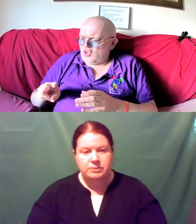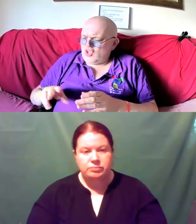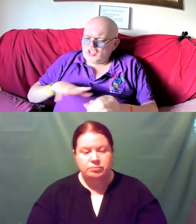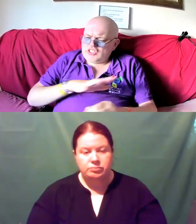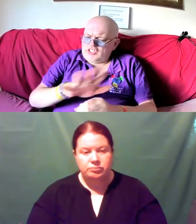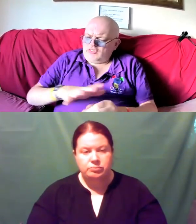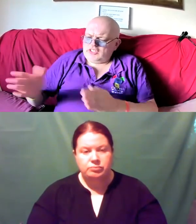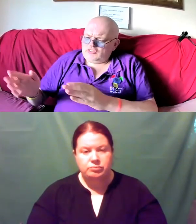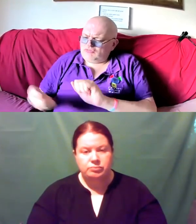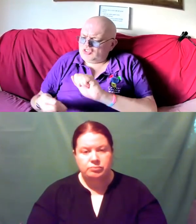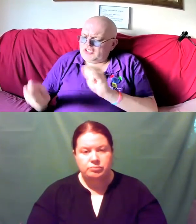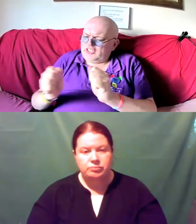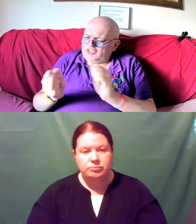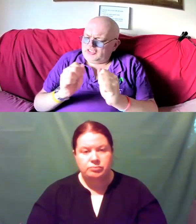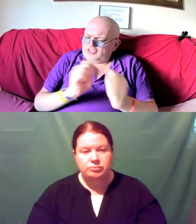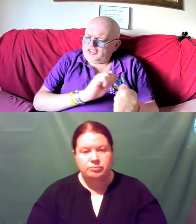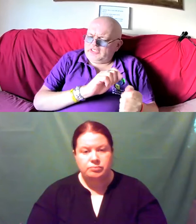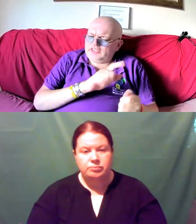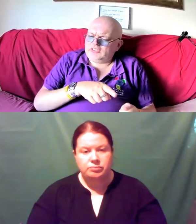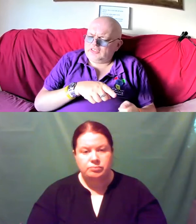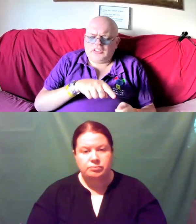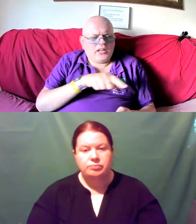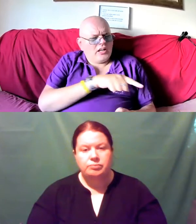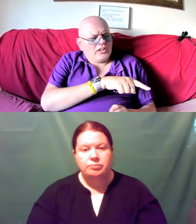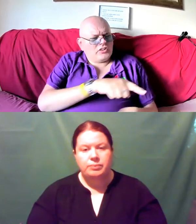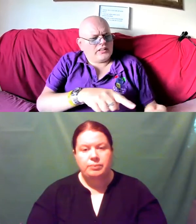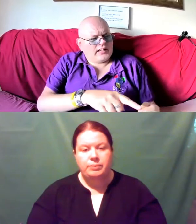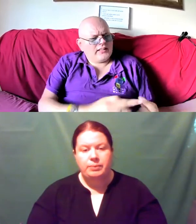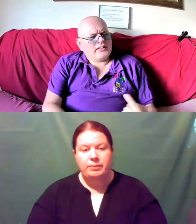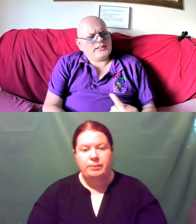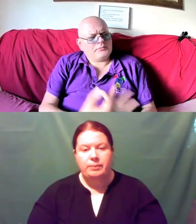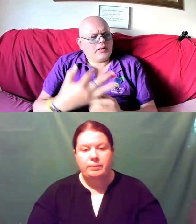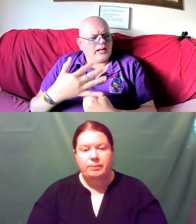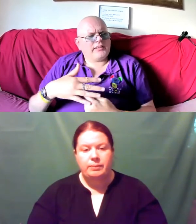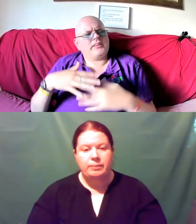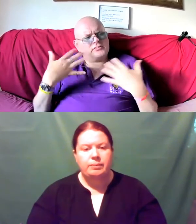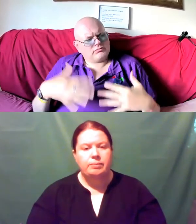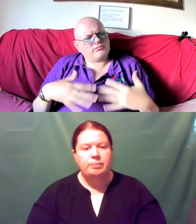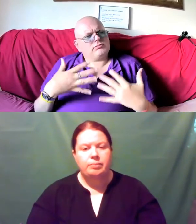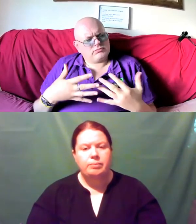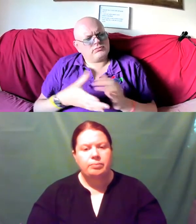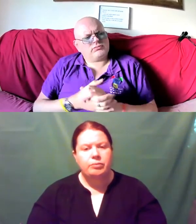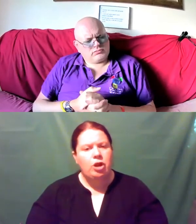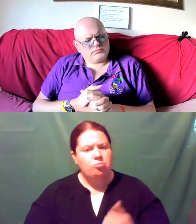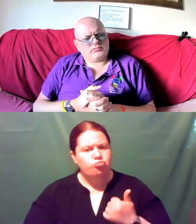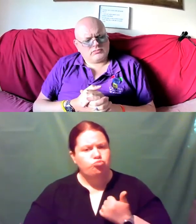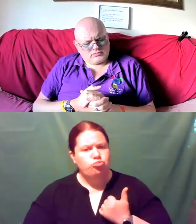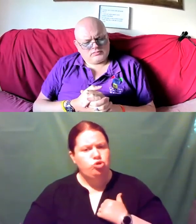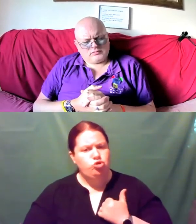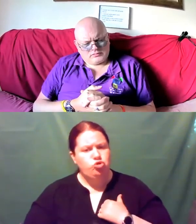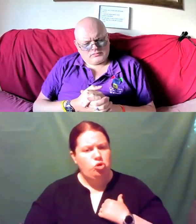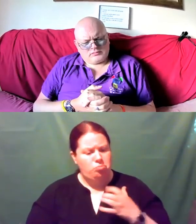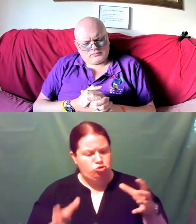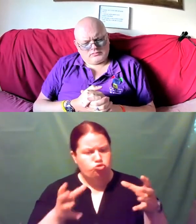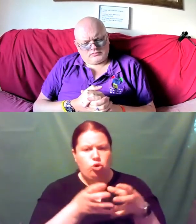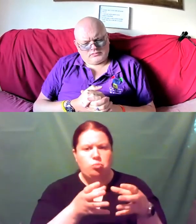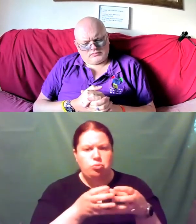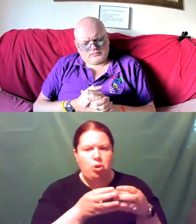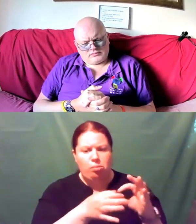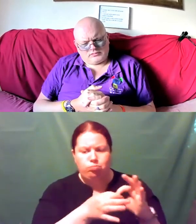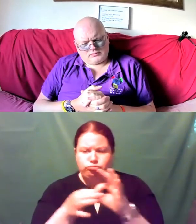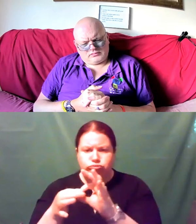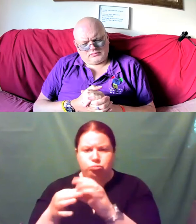the group grew. So it was an incredibly inspiring and informative time for me. I assume that group wasn't church aligned. So what was your attitude